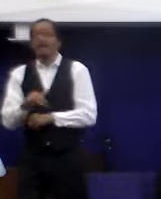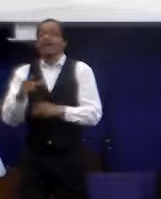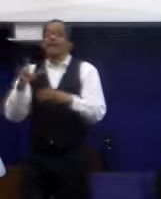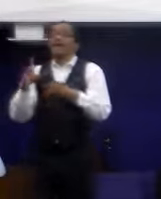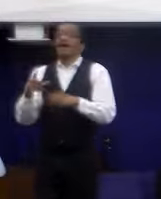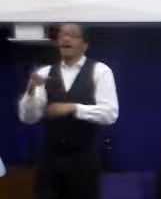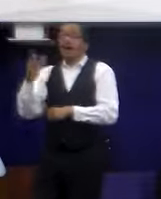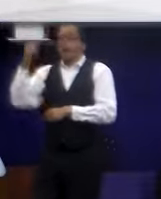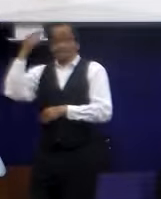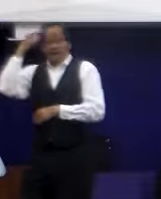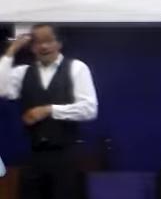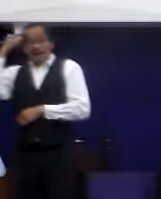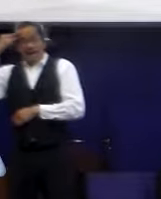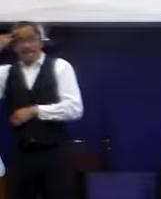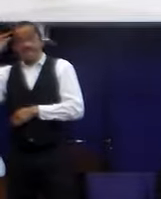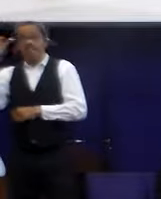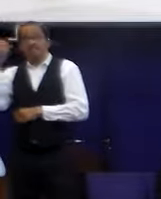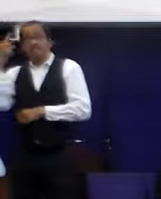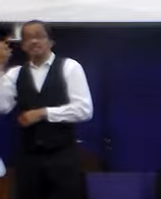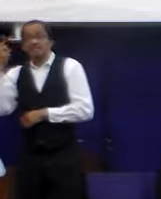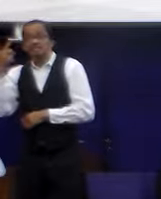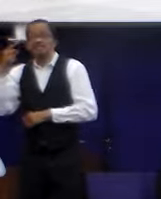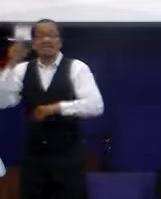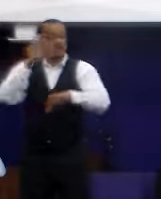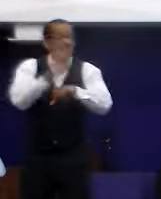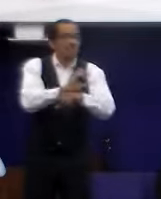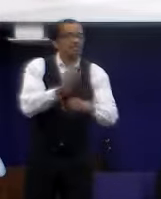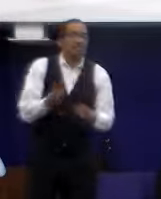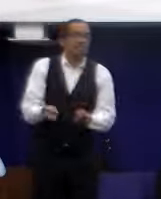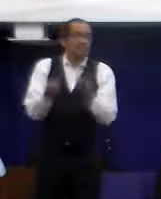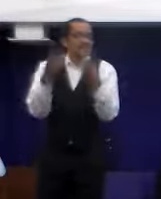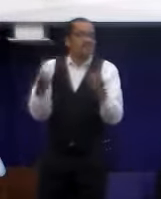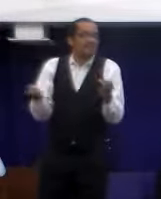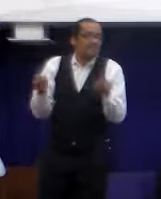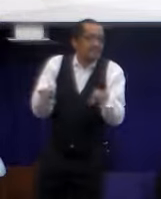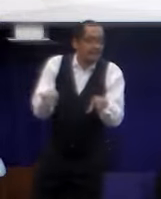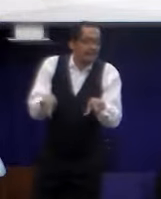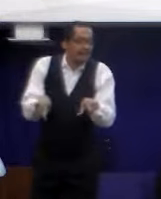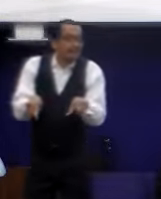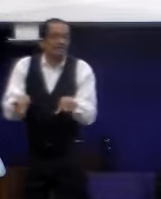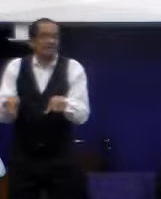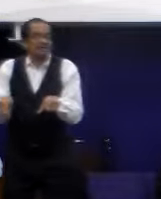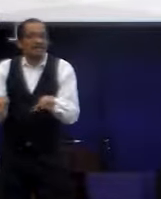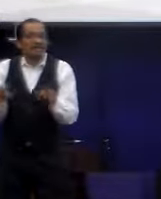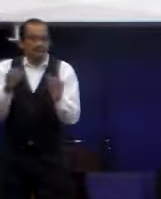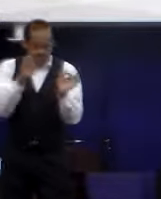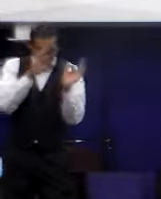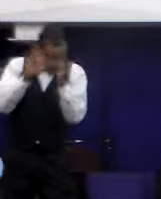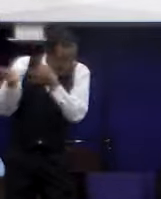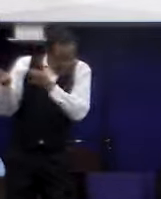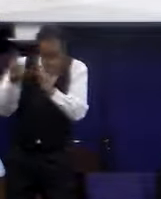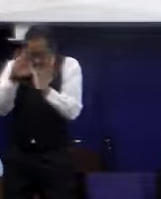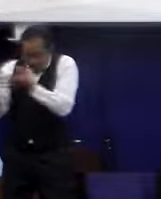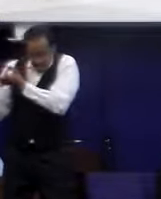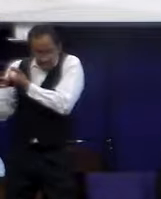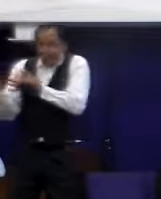mind adjusted. Because see, in church, so many things are going on. Amen? So many things attract your attention. But I tell you, somebody sat